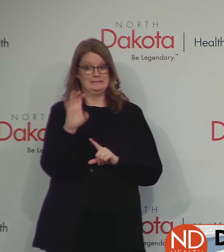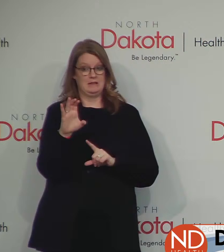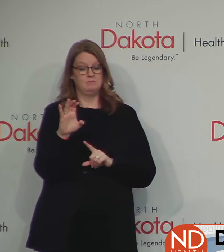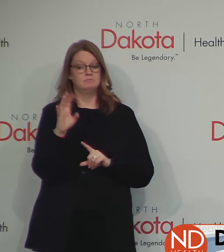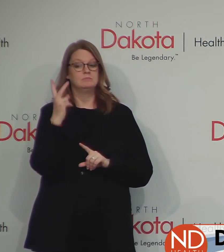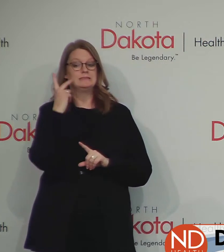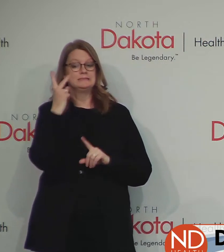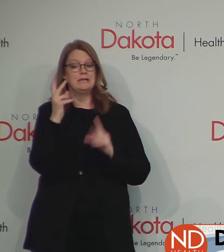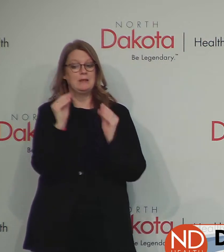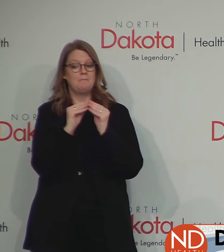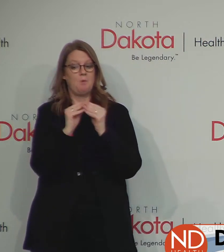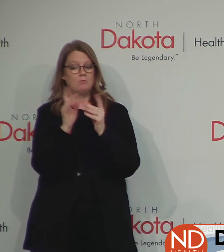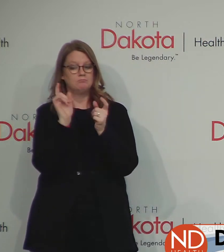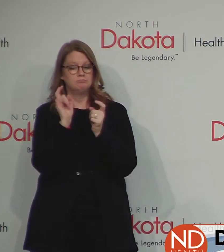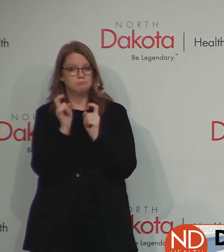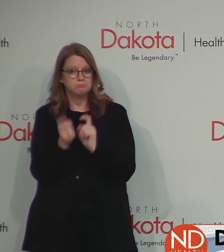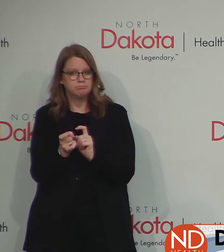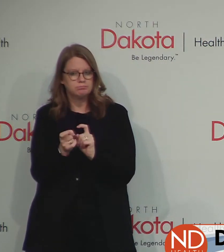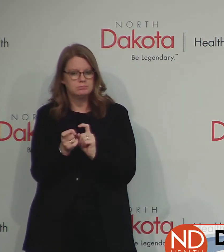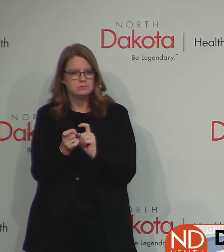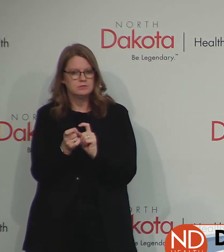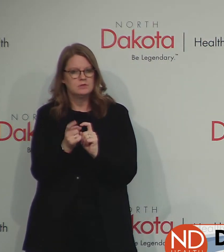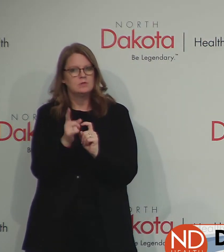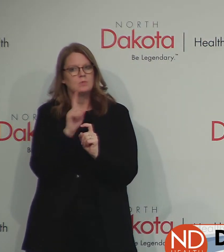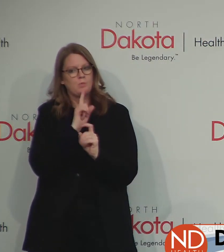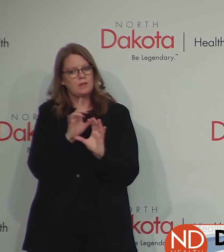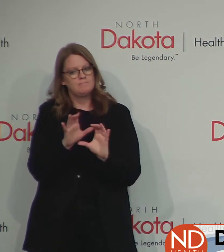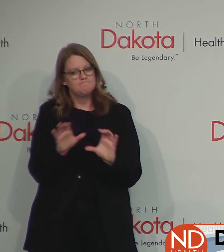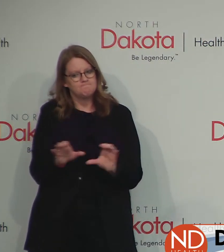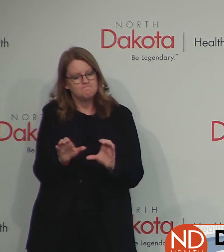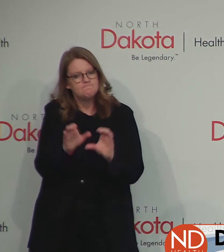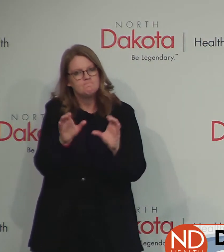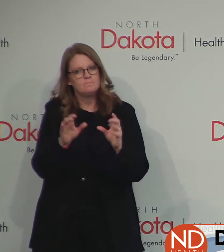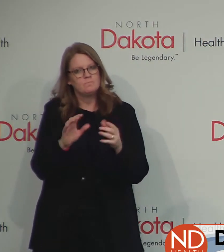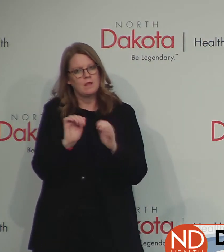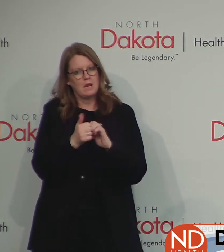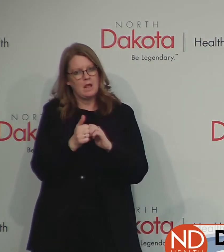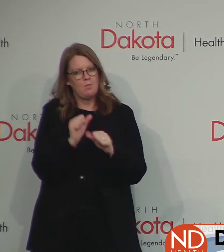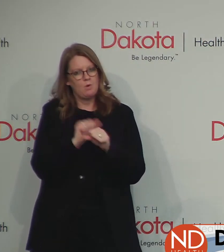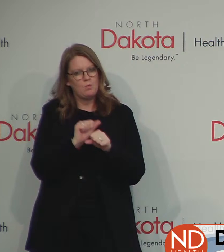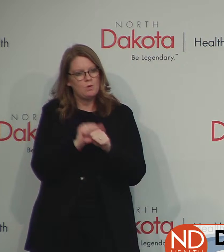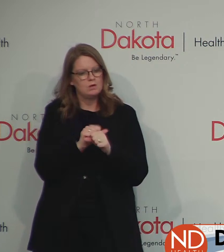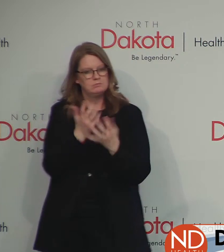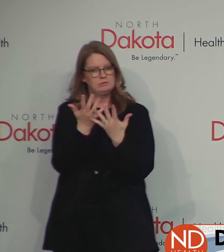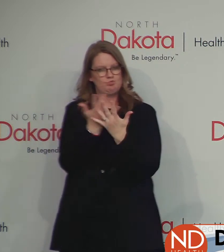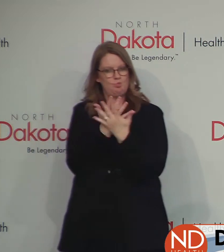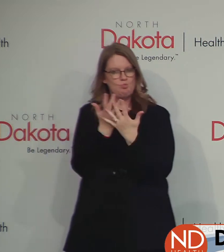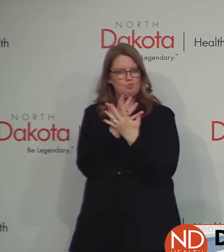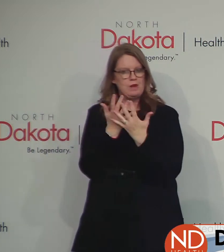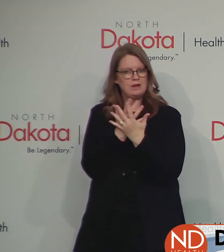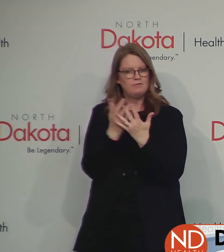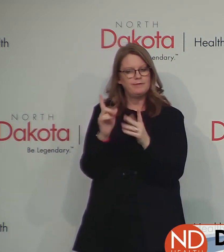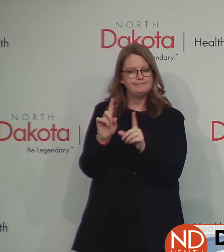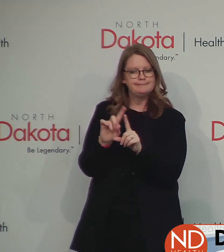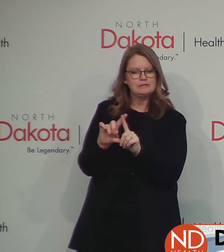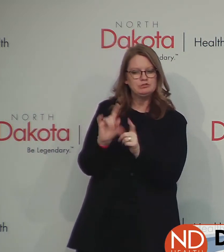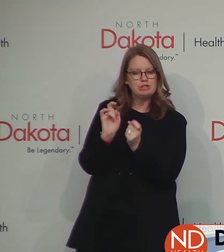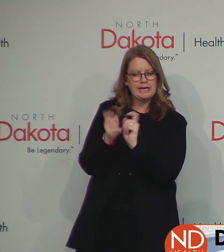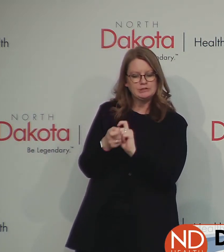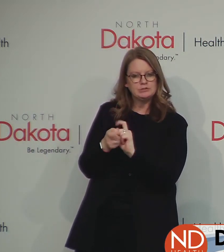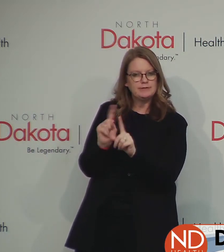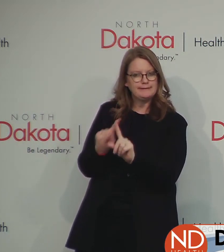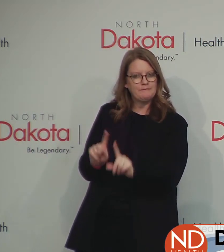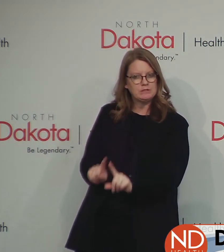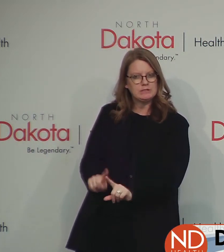see more of these variants, we started to become very aggressive in how we were working towards screening for them. Like